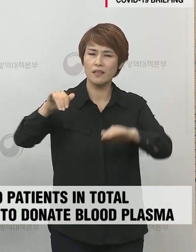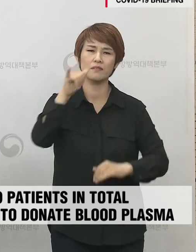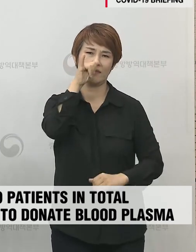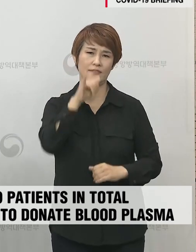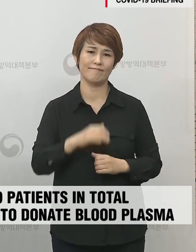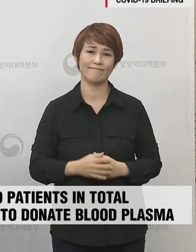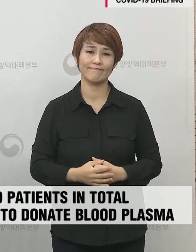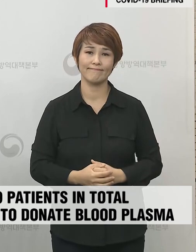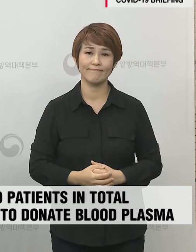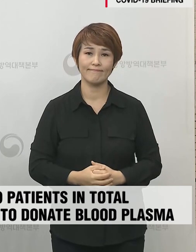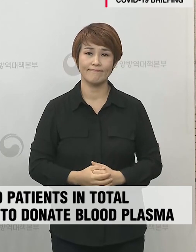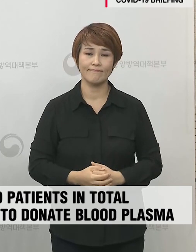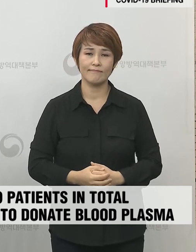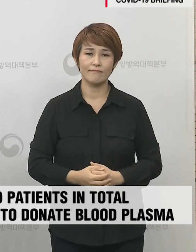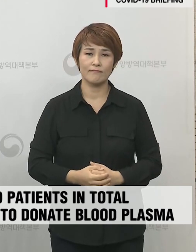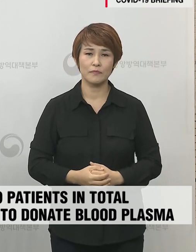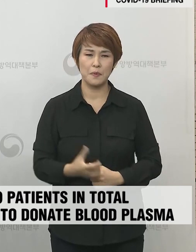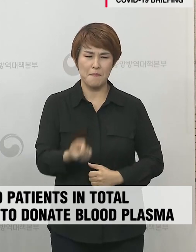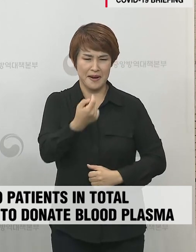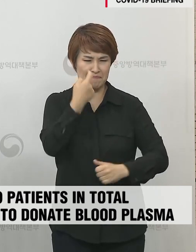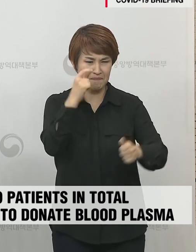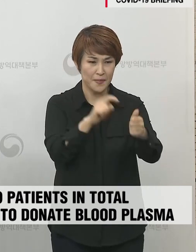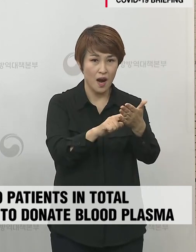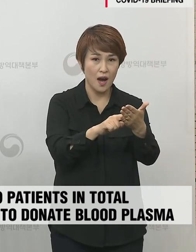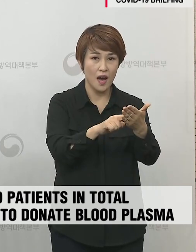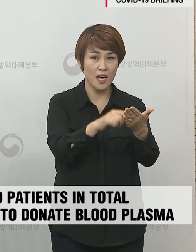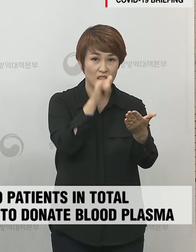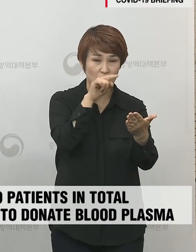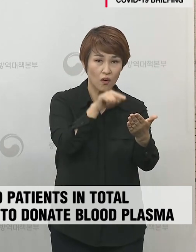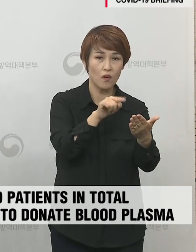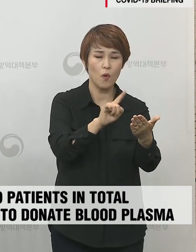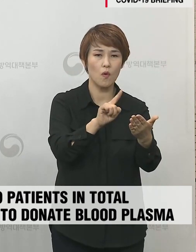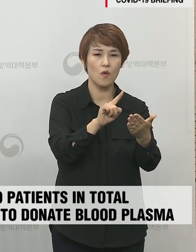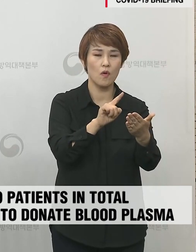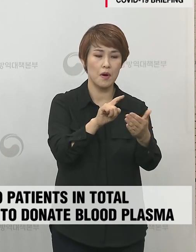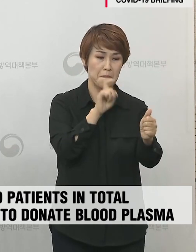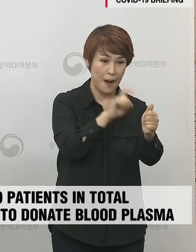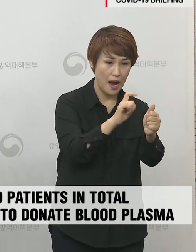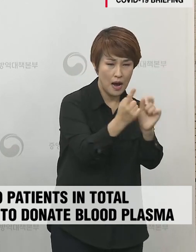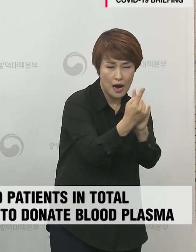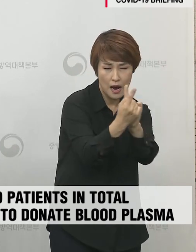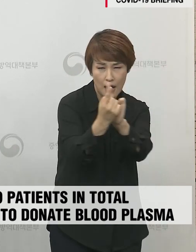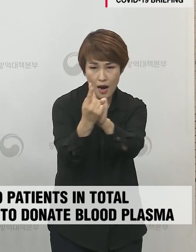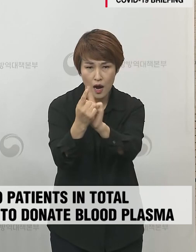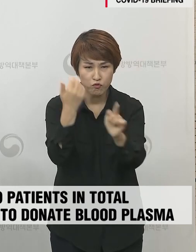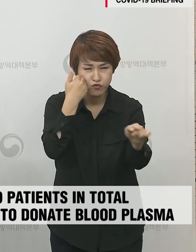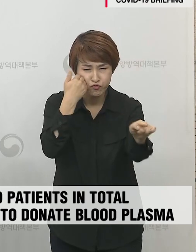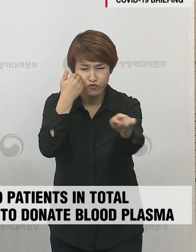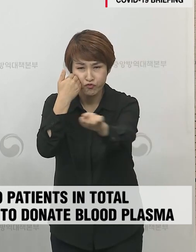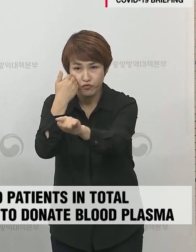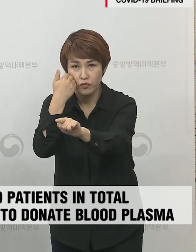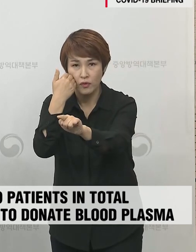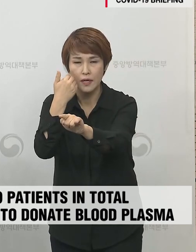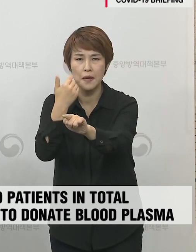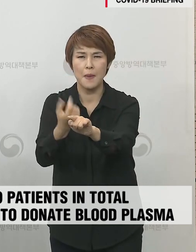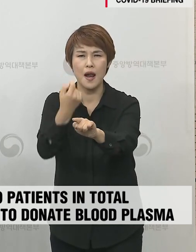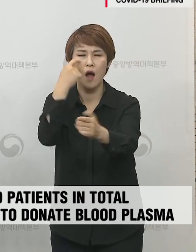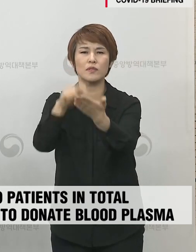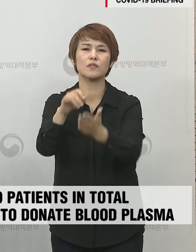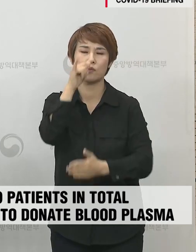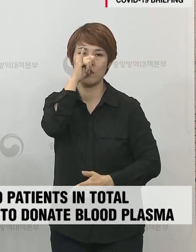gap between the first day of symptoms and the final diagnosis. We believe that early testing is